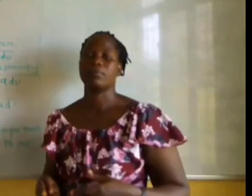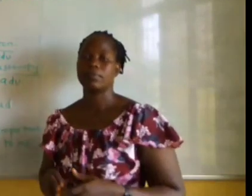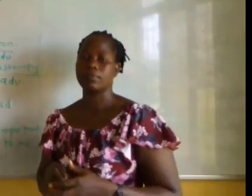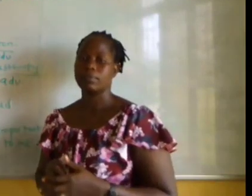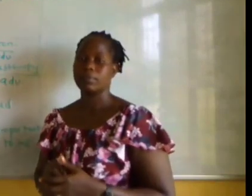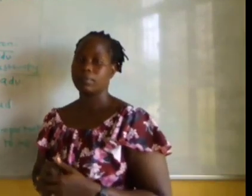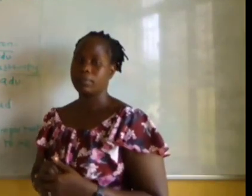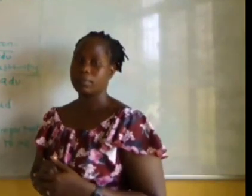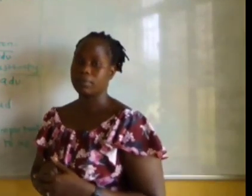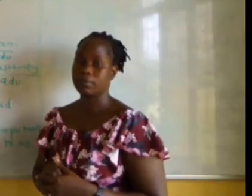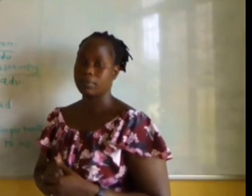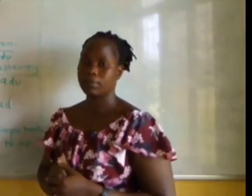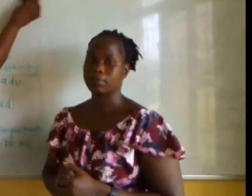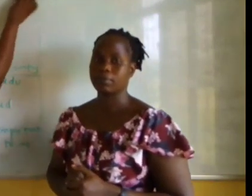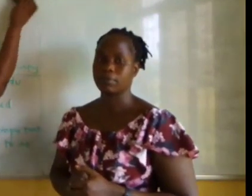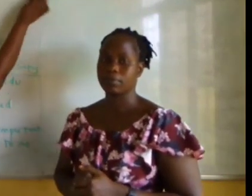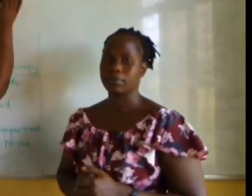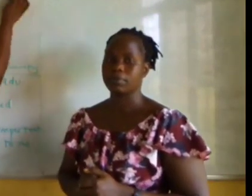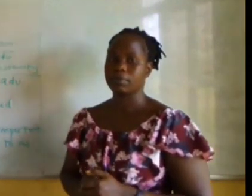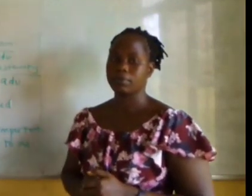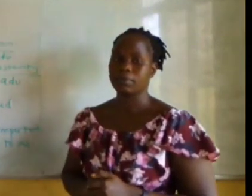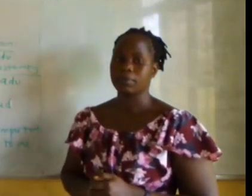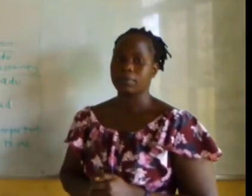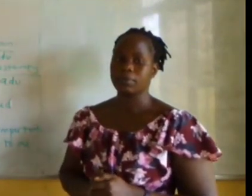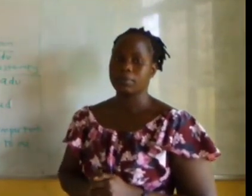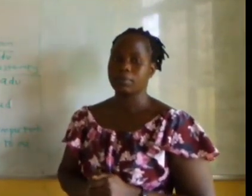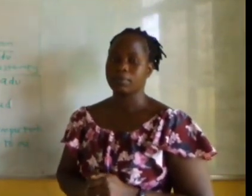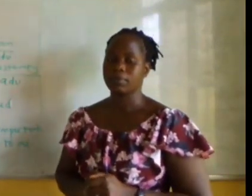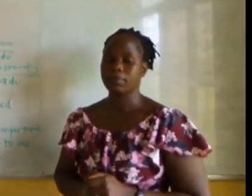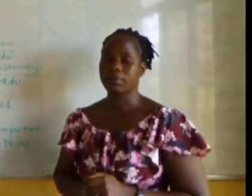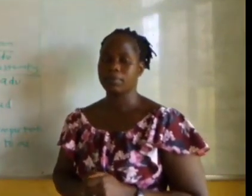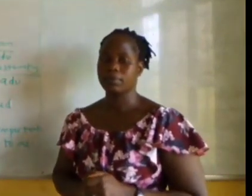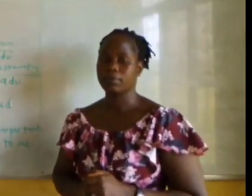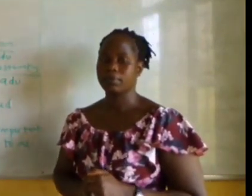I never eat after 7 p.m.